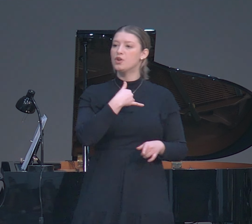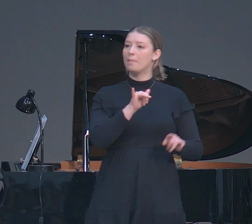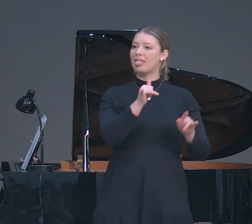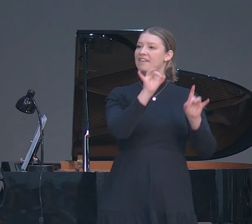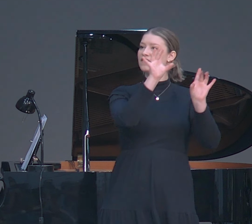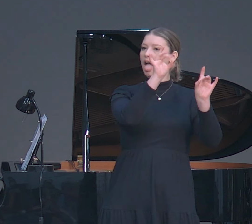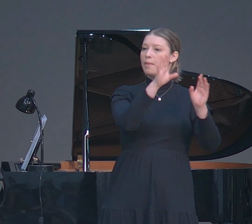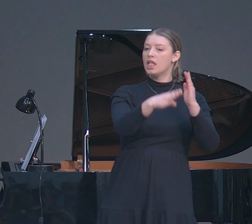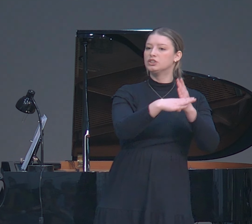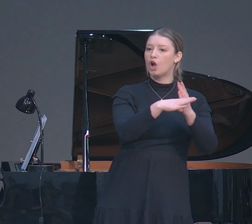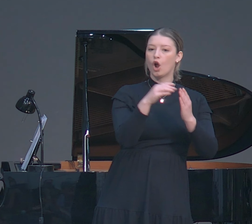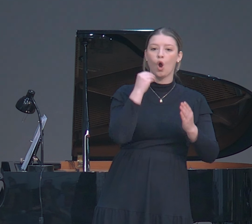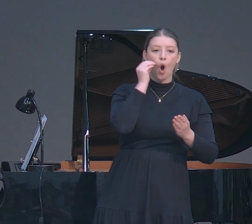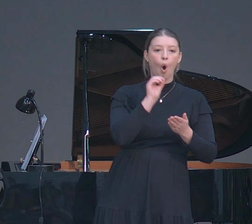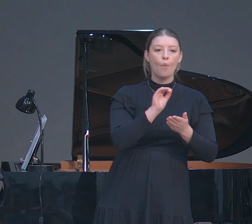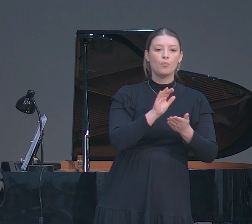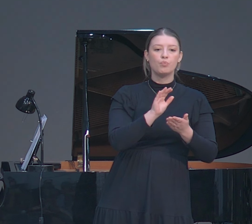soccer and finishing your homework.